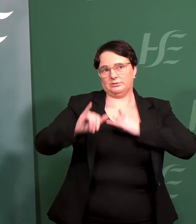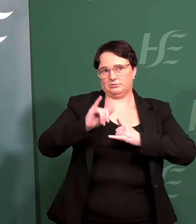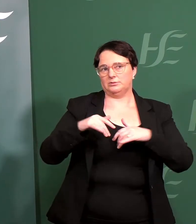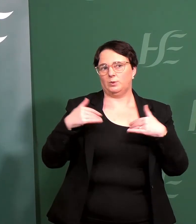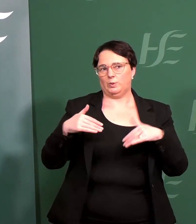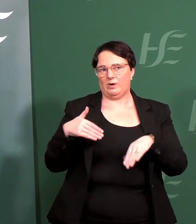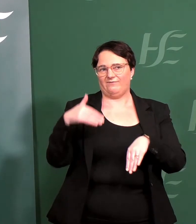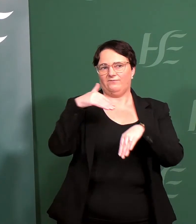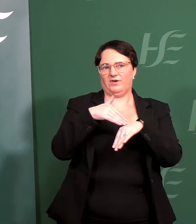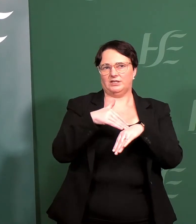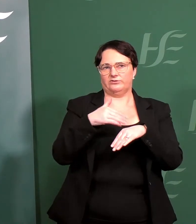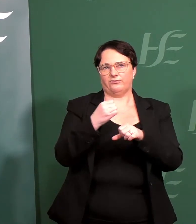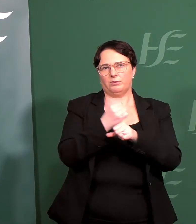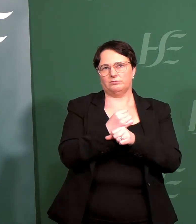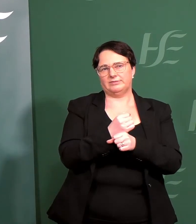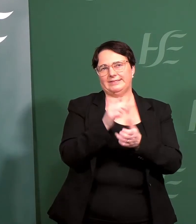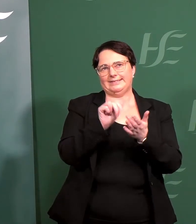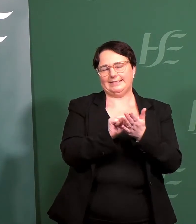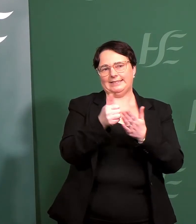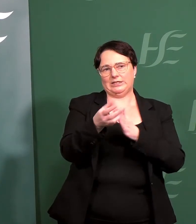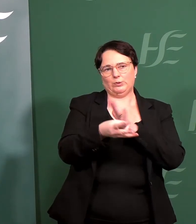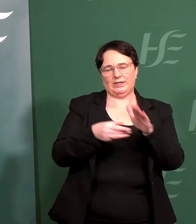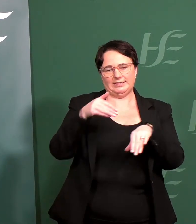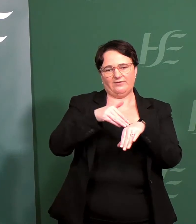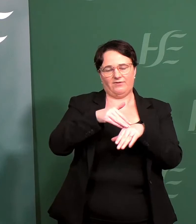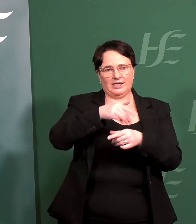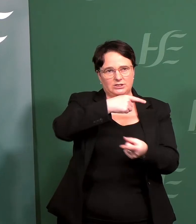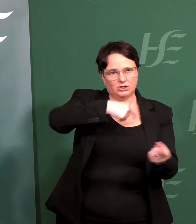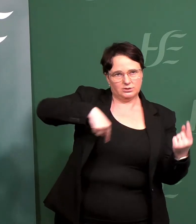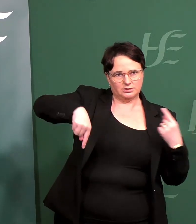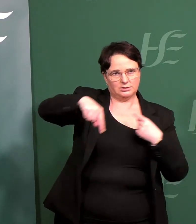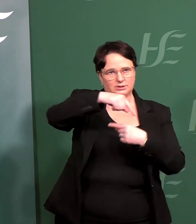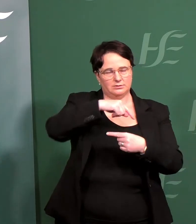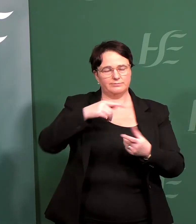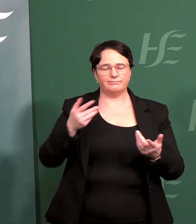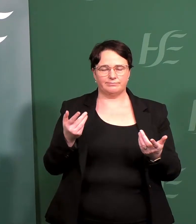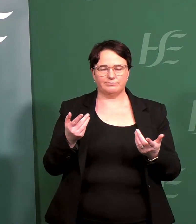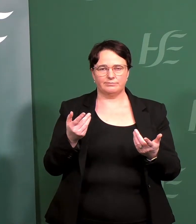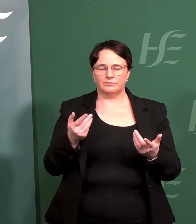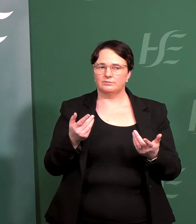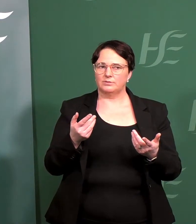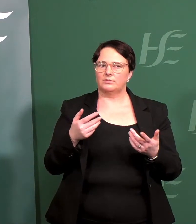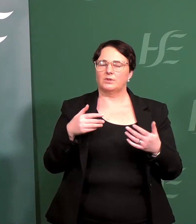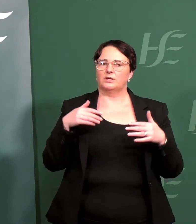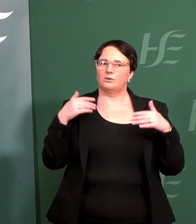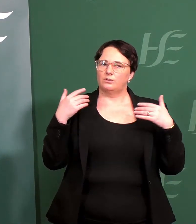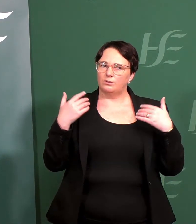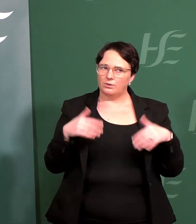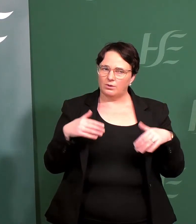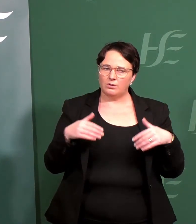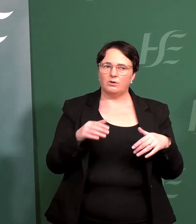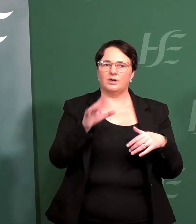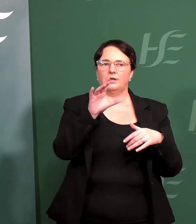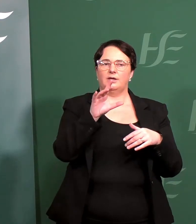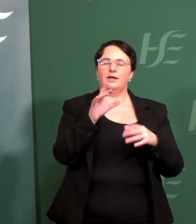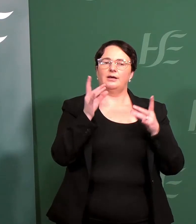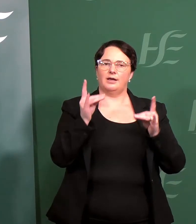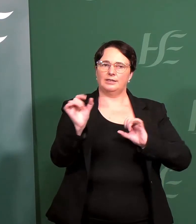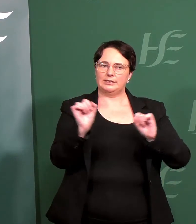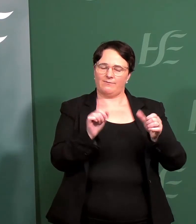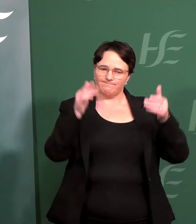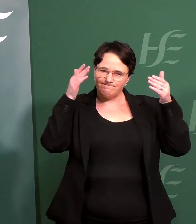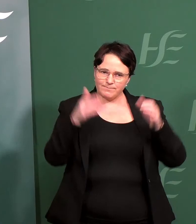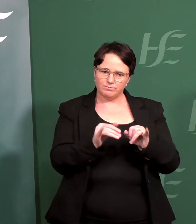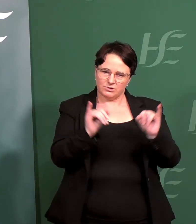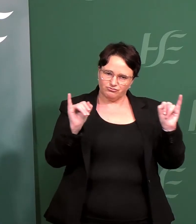us for a period of about 16 weeks. So it's very truly much been a health service focused on crisis